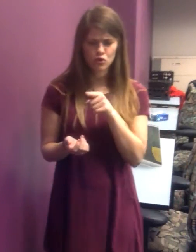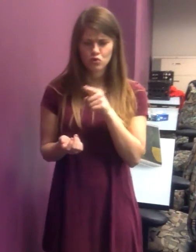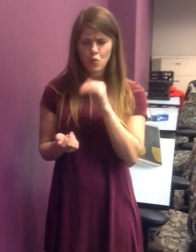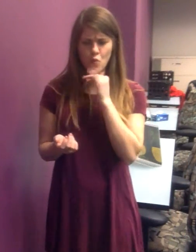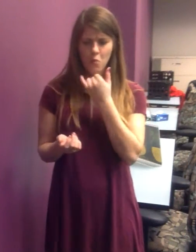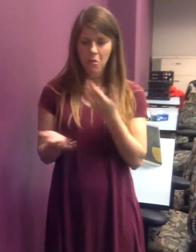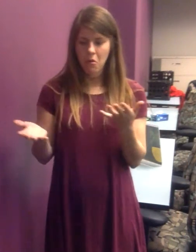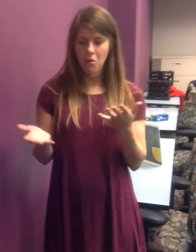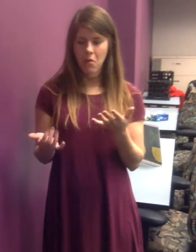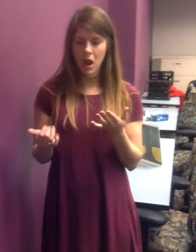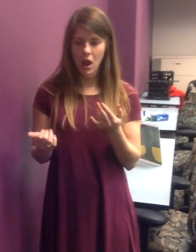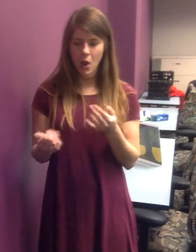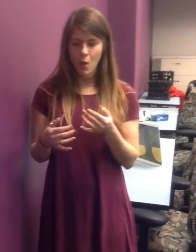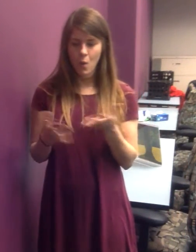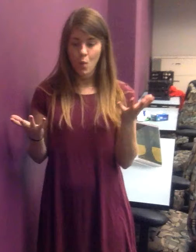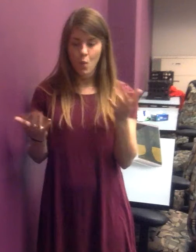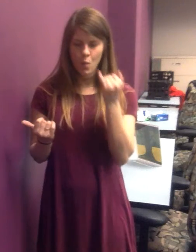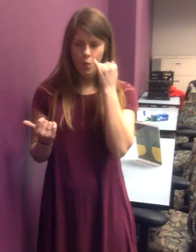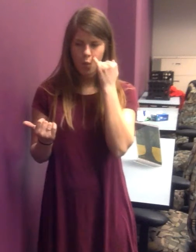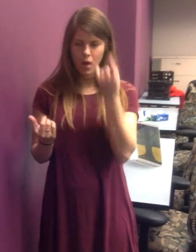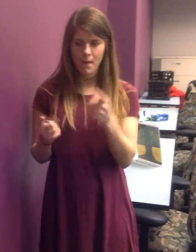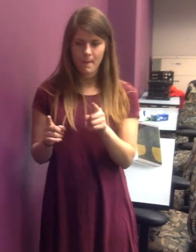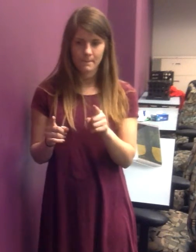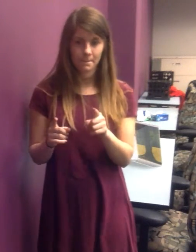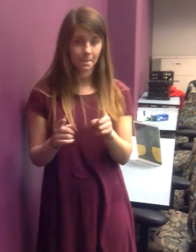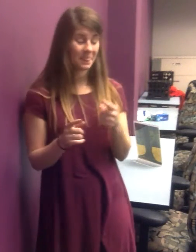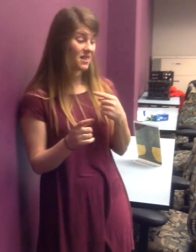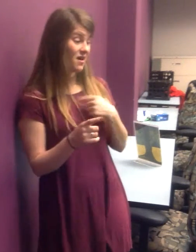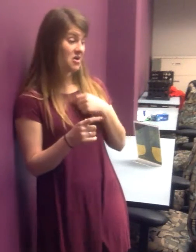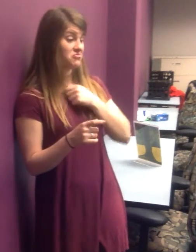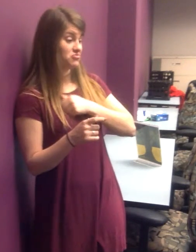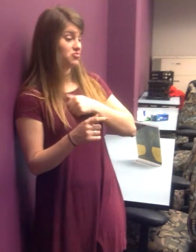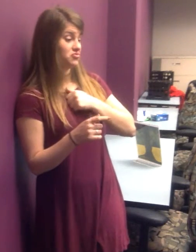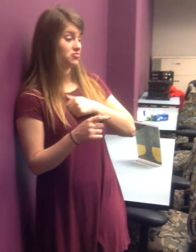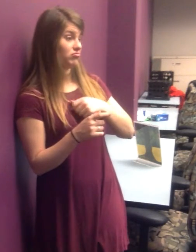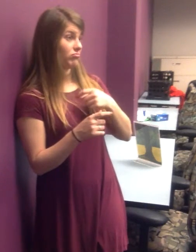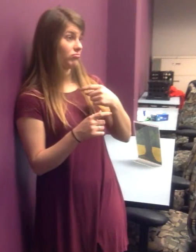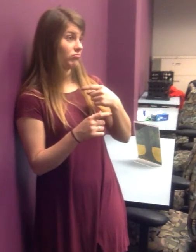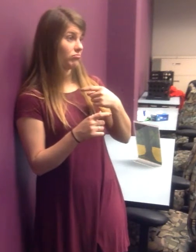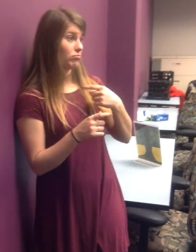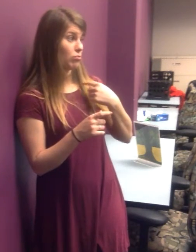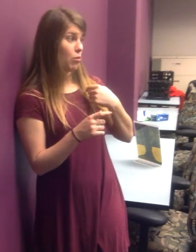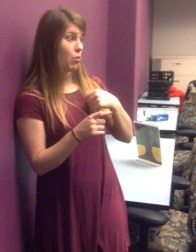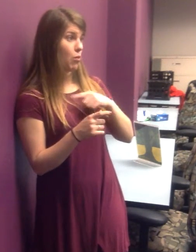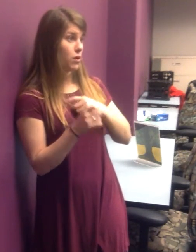Apologies are not... Inaction has consequences. High temperature records broken by the 100. There is now